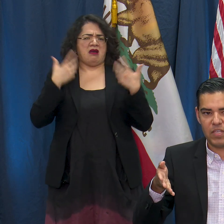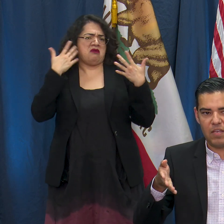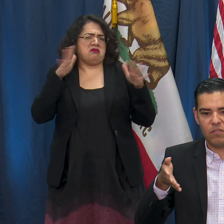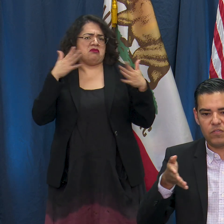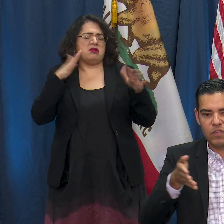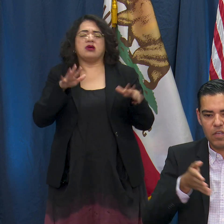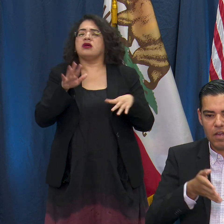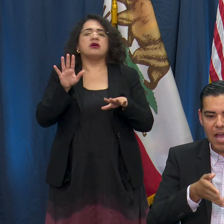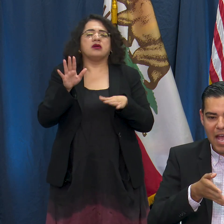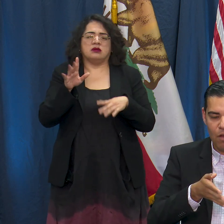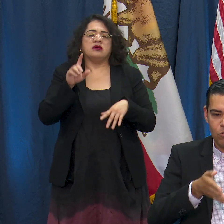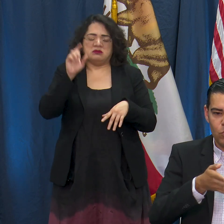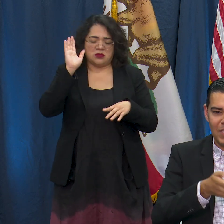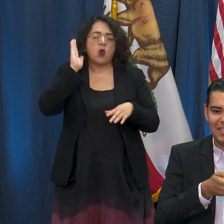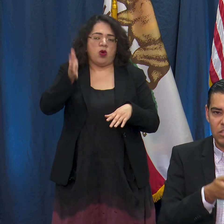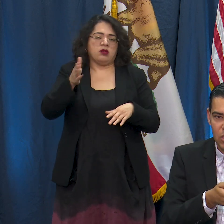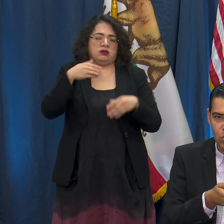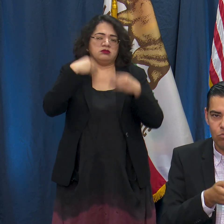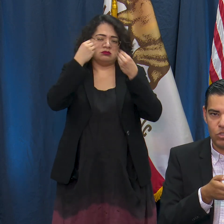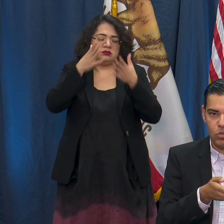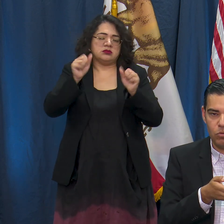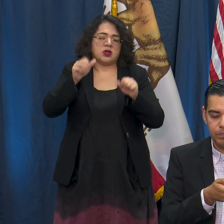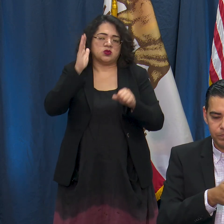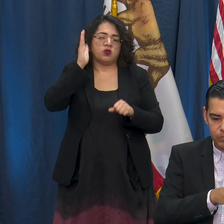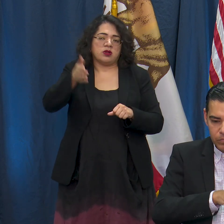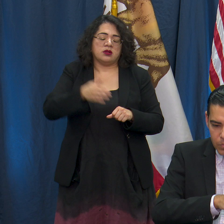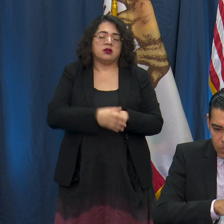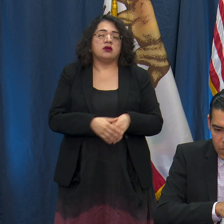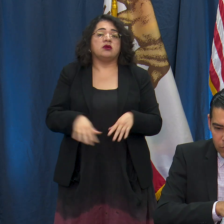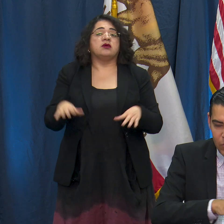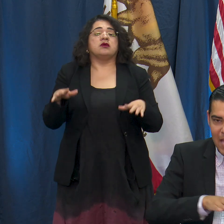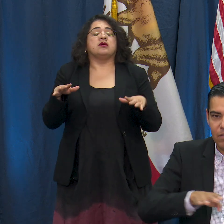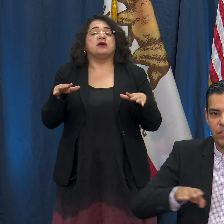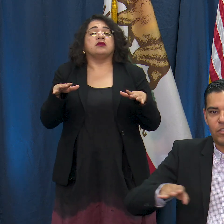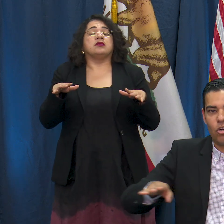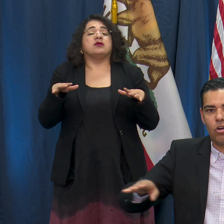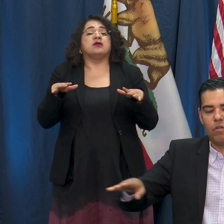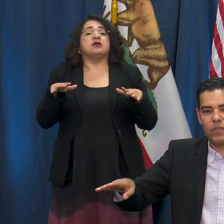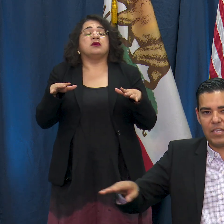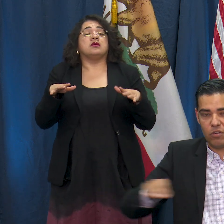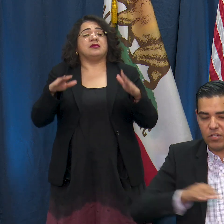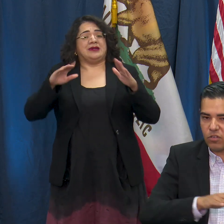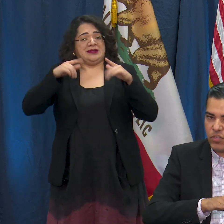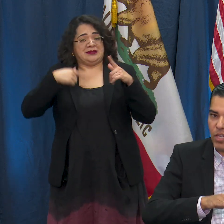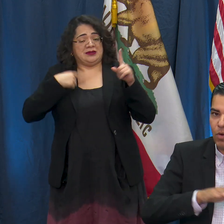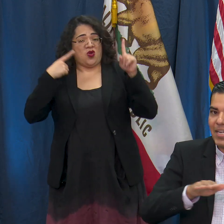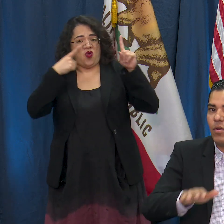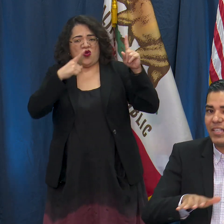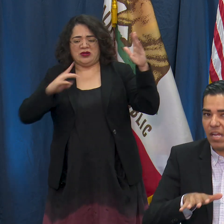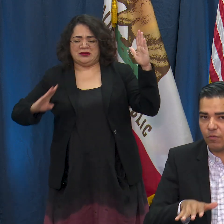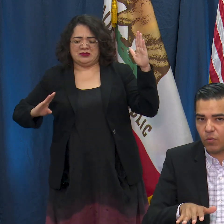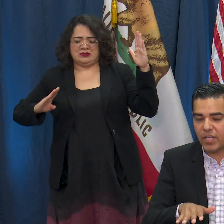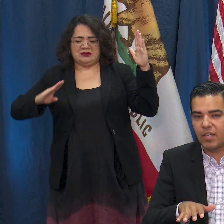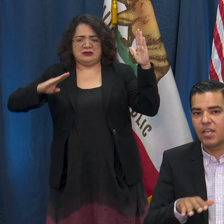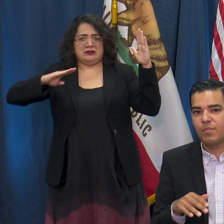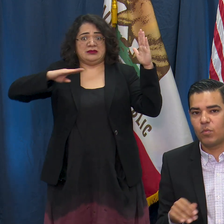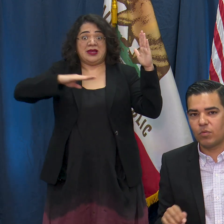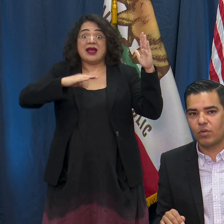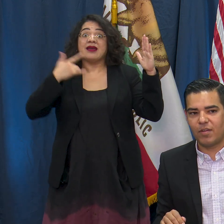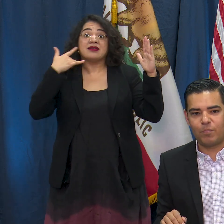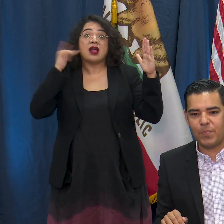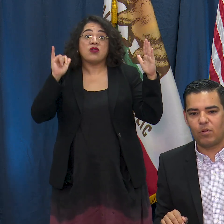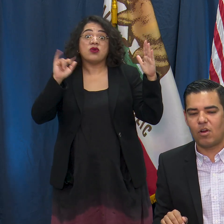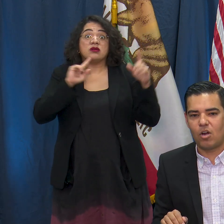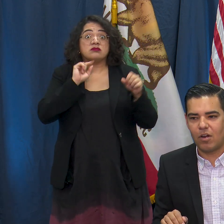forward is, how do we continue to flatten this curve? And you're seeing right now in California, I